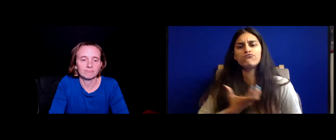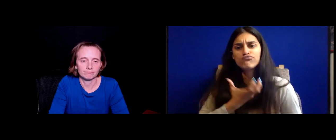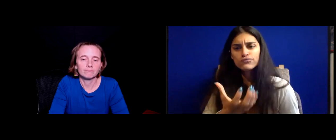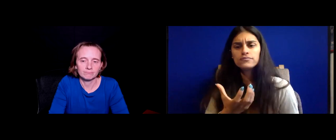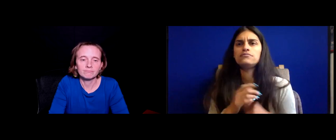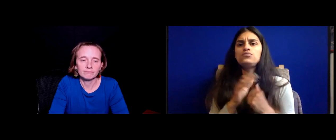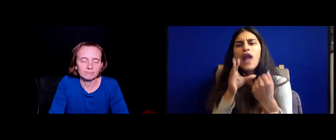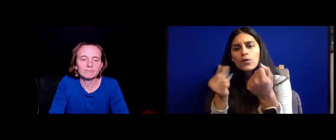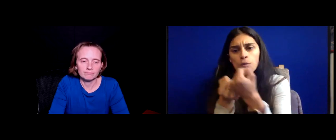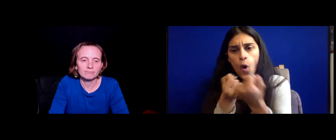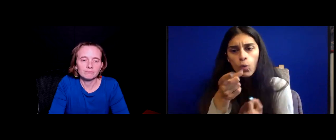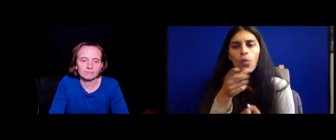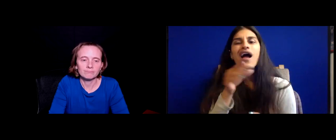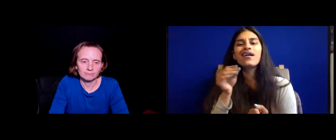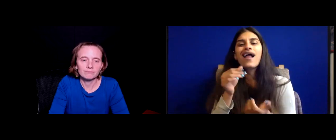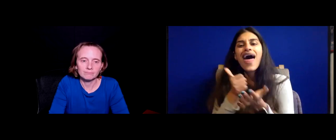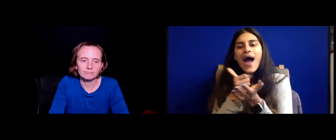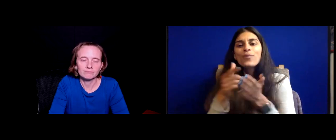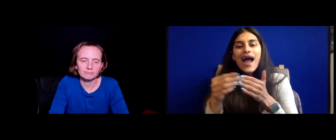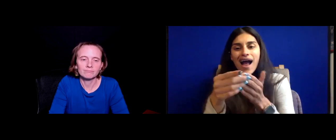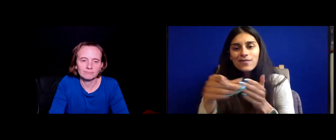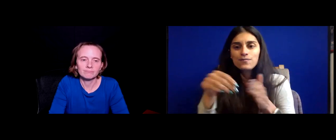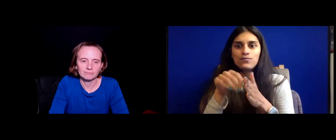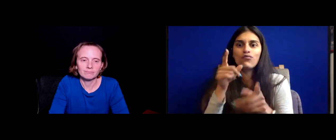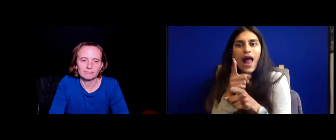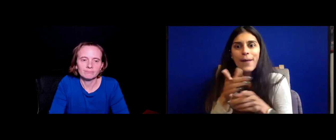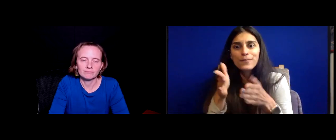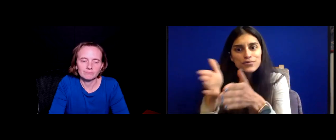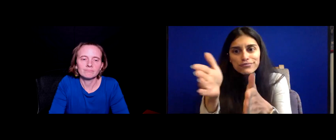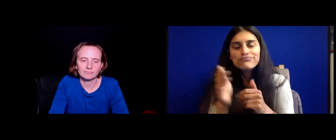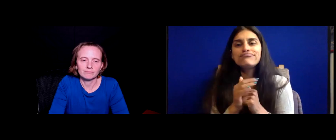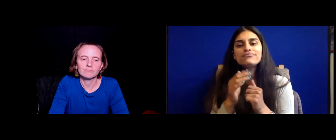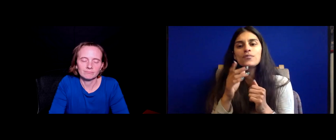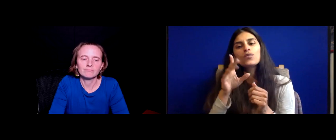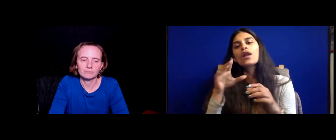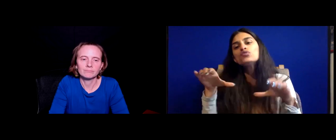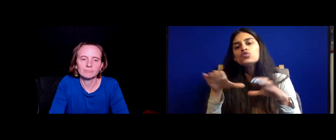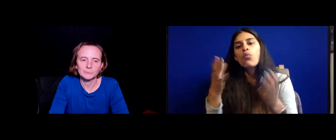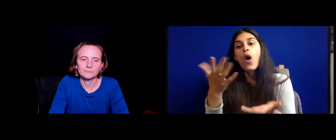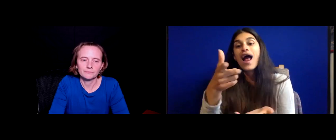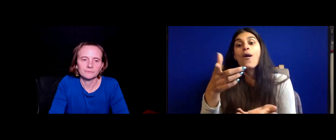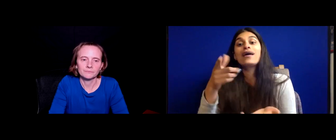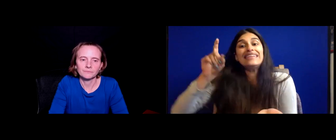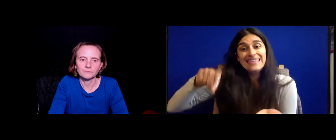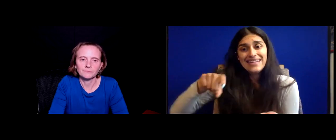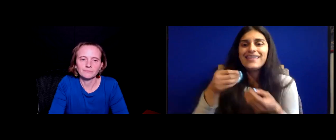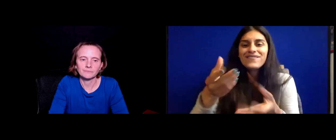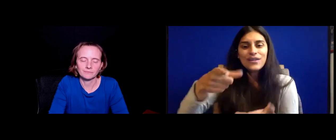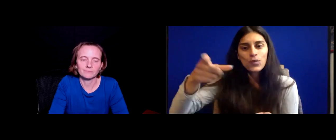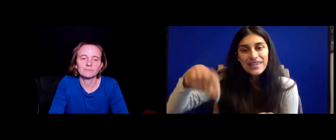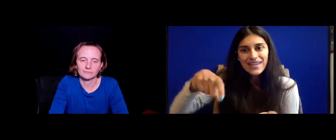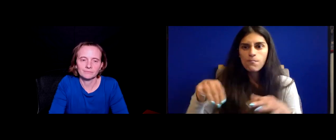person who will listen and hear you out as you share your story, and that can provide support for you and help you along in this